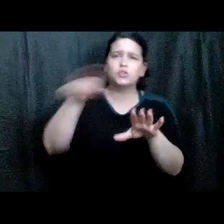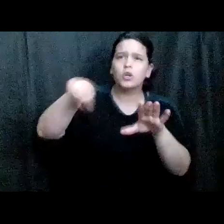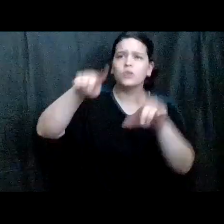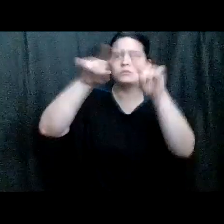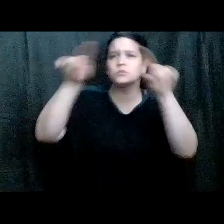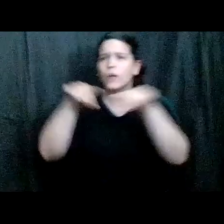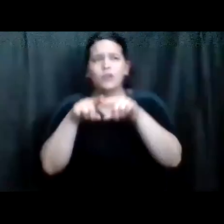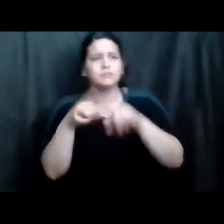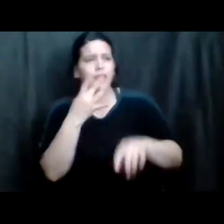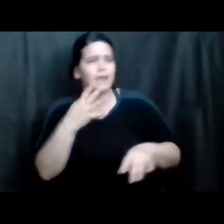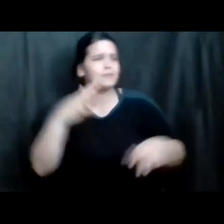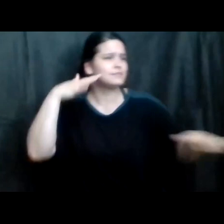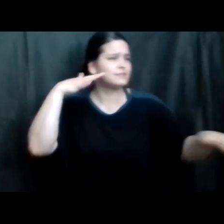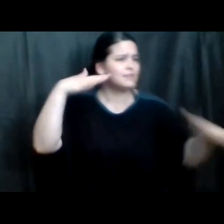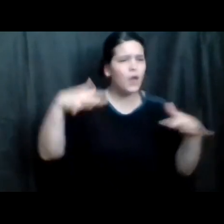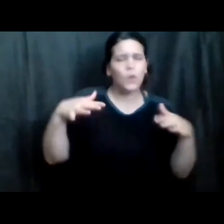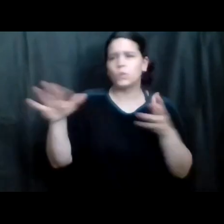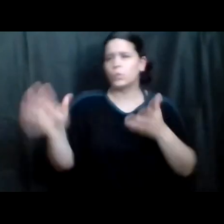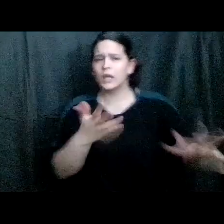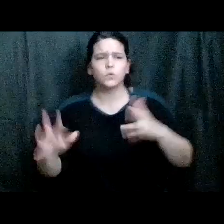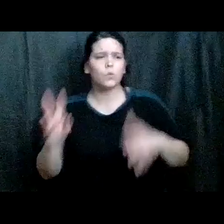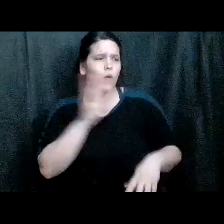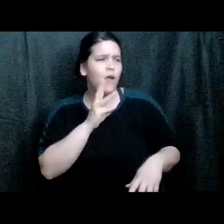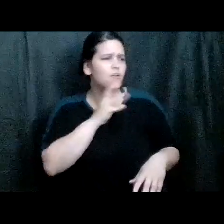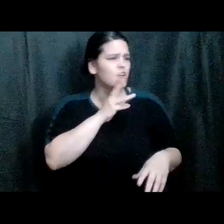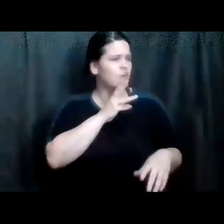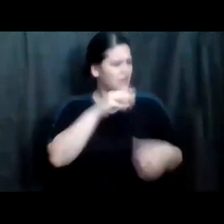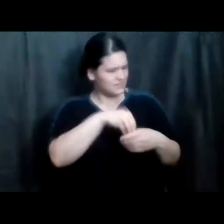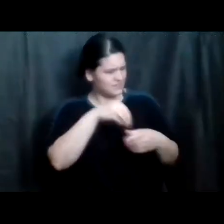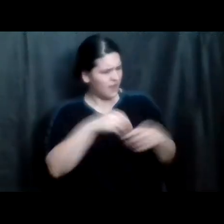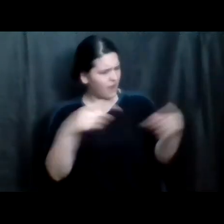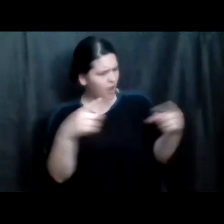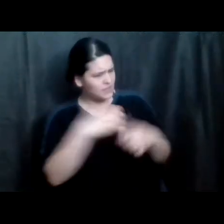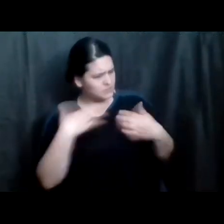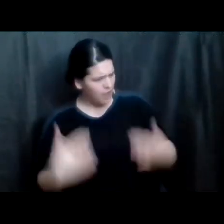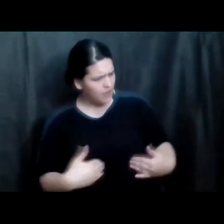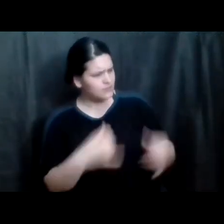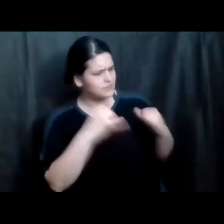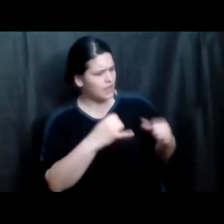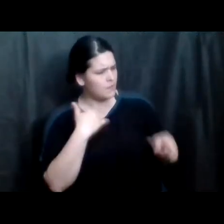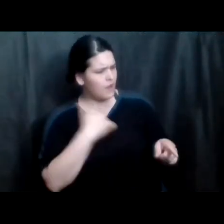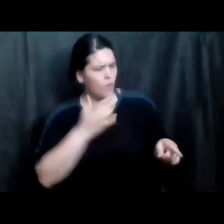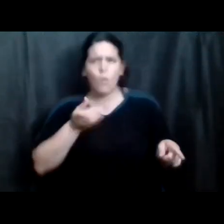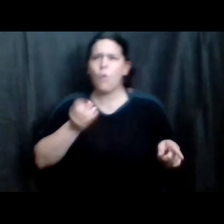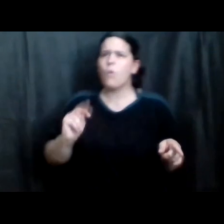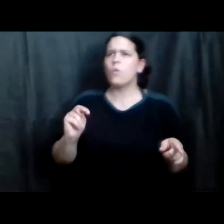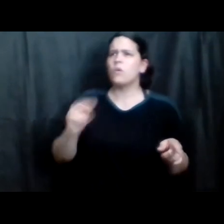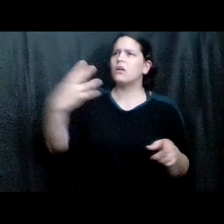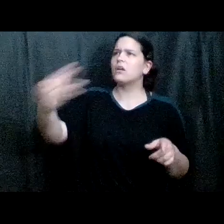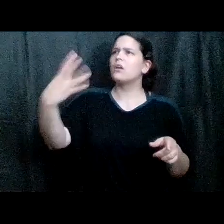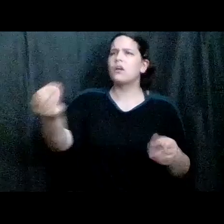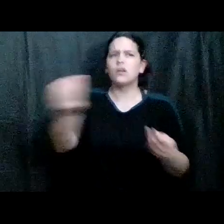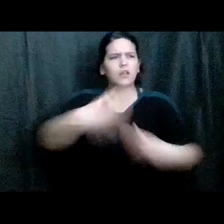water, contained in vast, complex bodies, much like our own external landscape, holding,